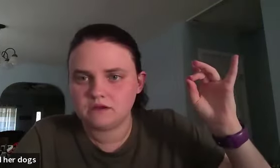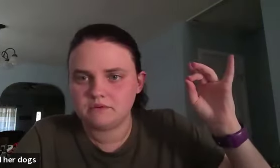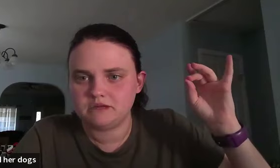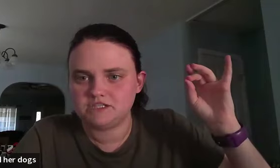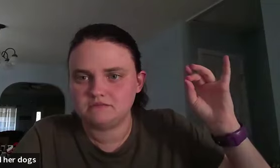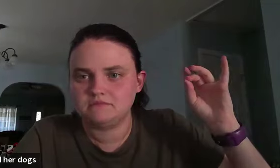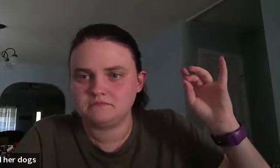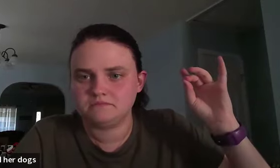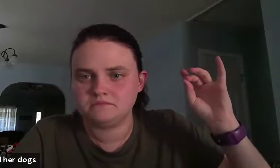Okay, I want to make a chat.